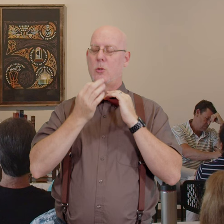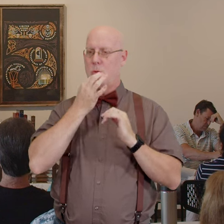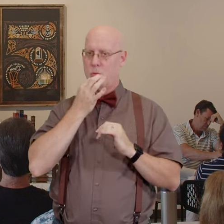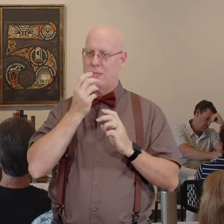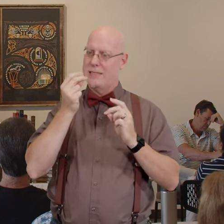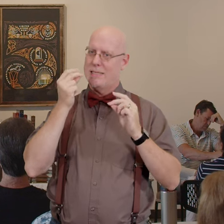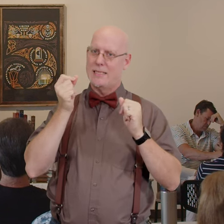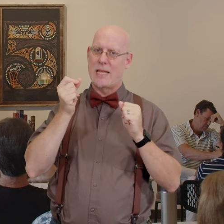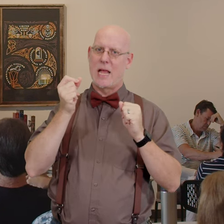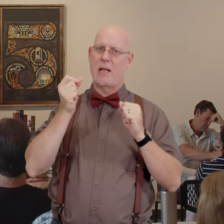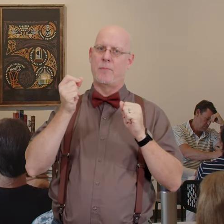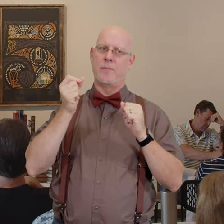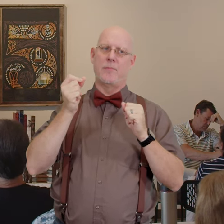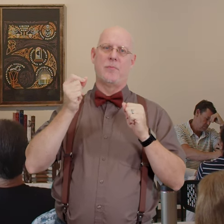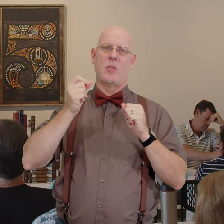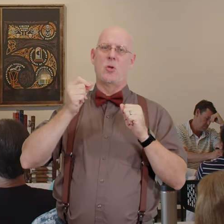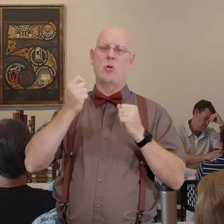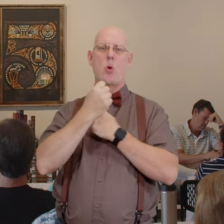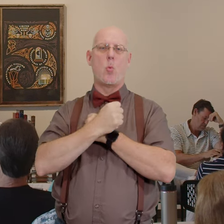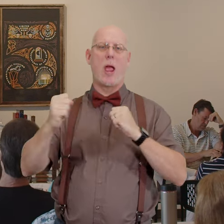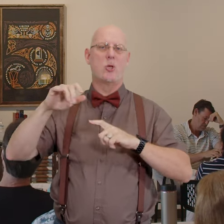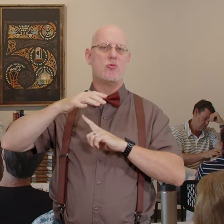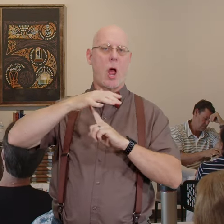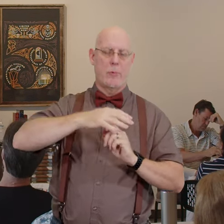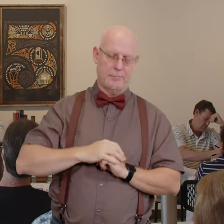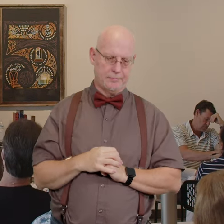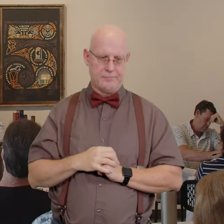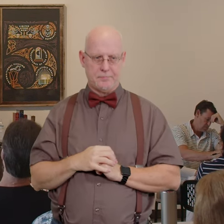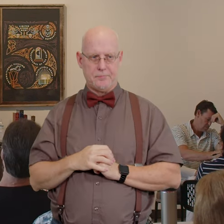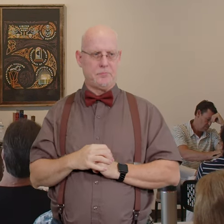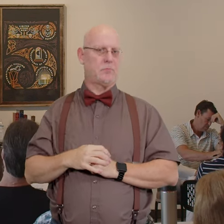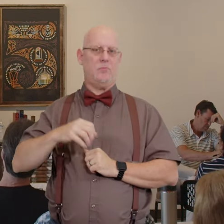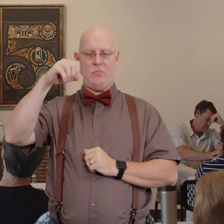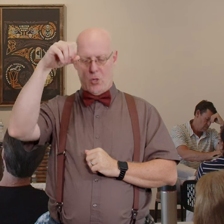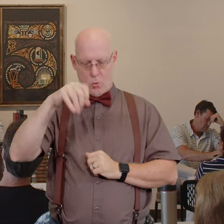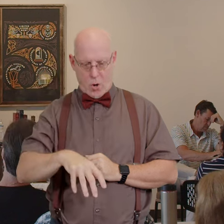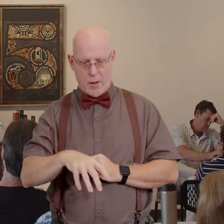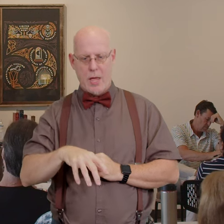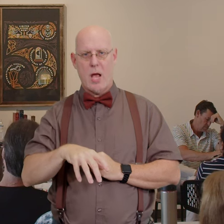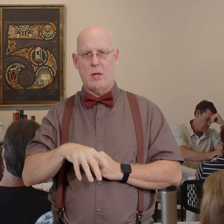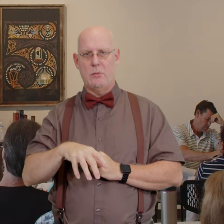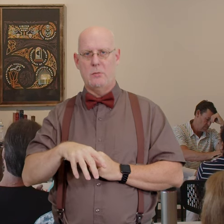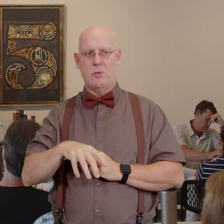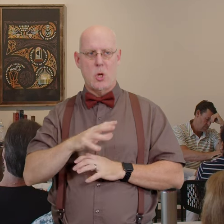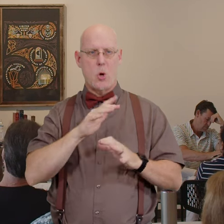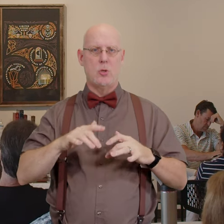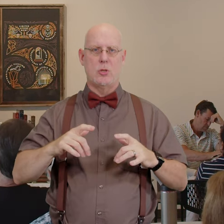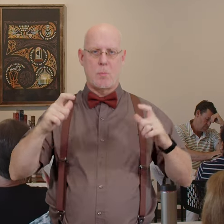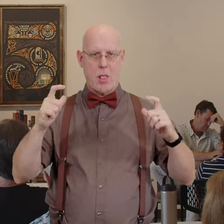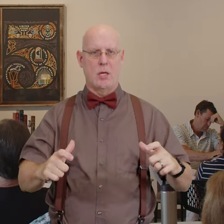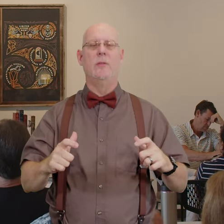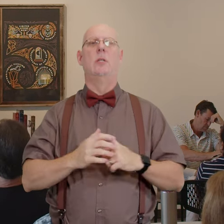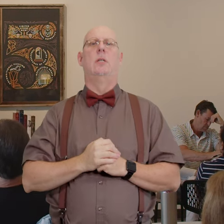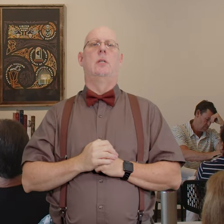and suddenly, piercing the darkness, comes the rescue chopper, and dropped down to him in the swirling tumult of the ocean